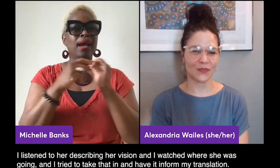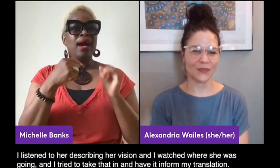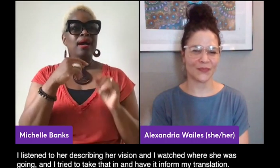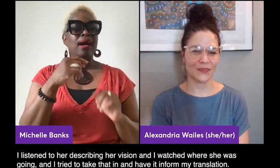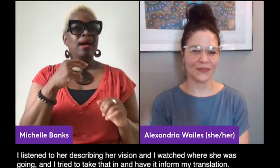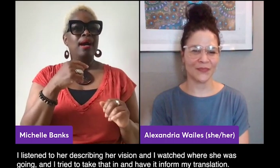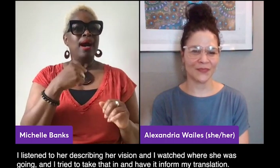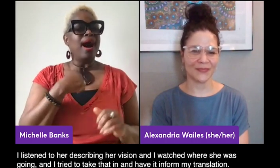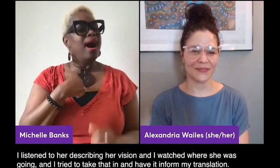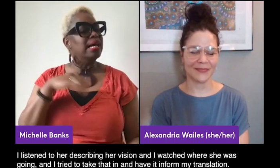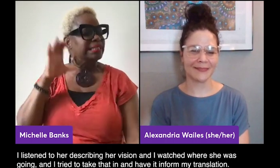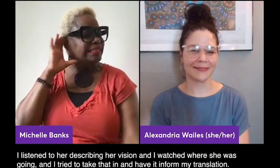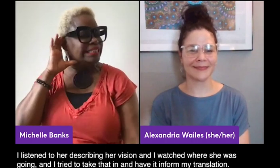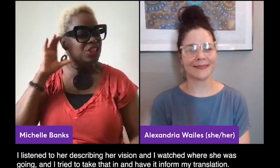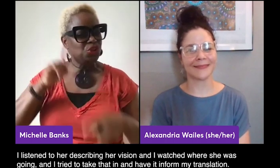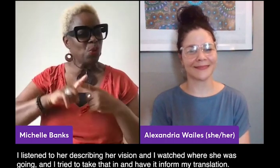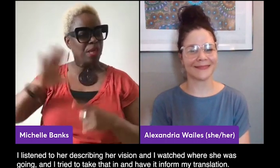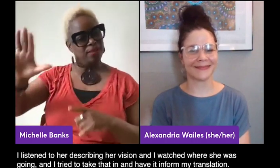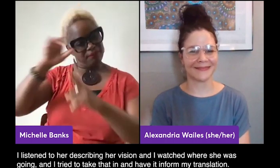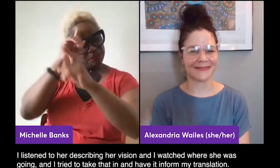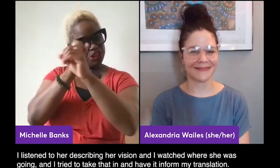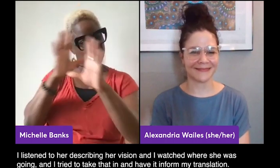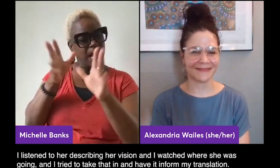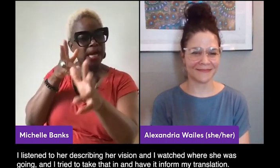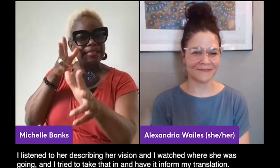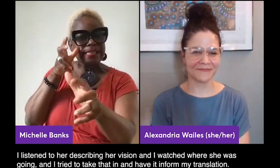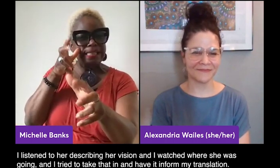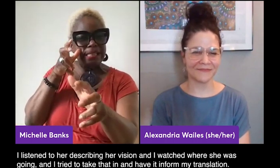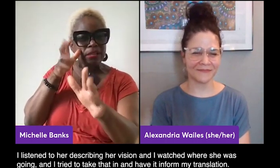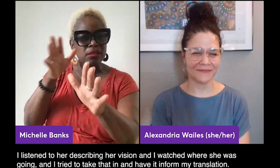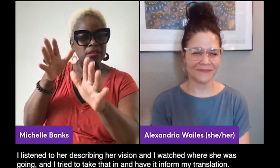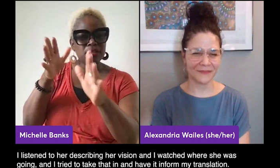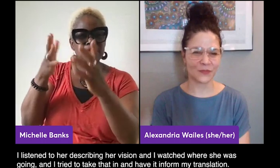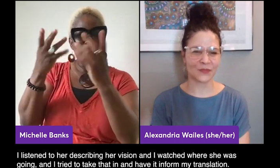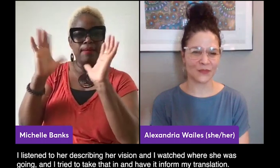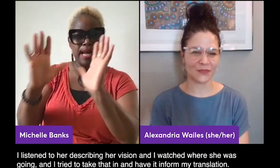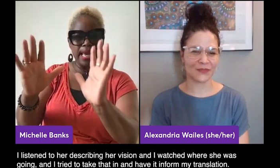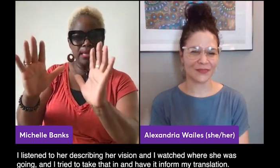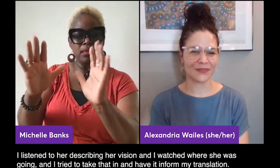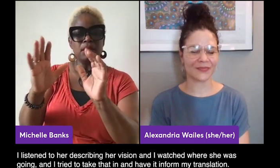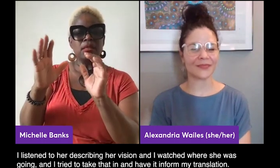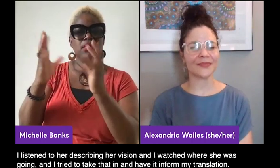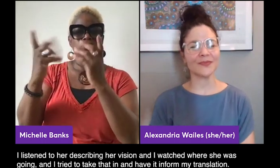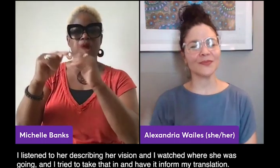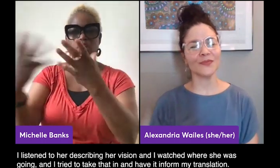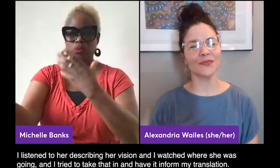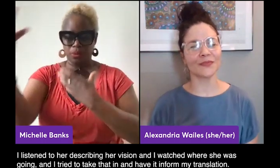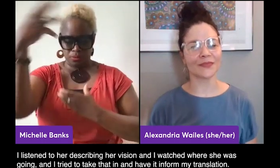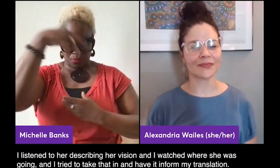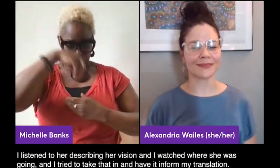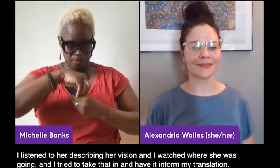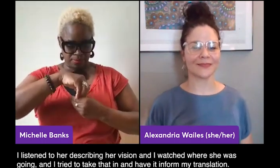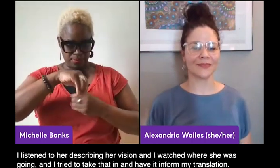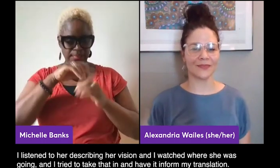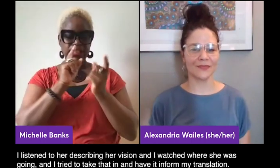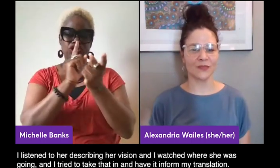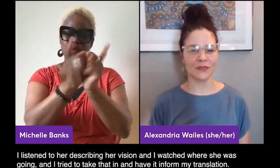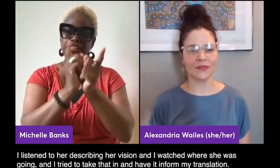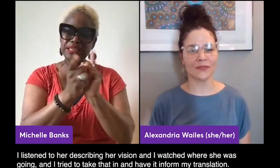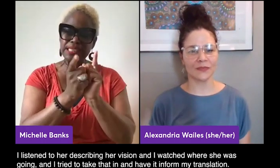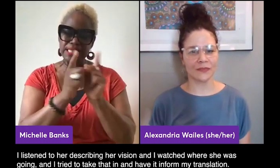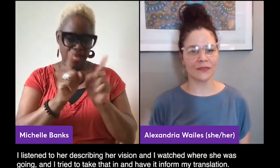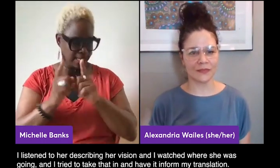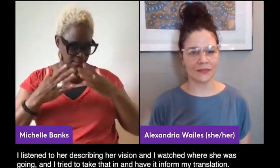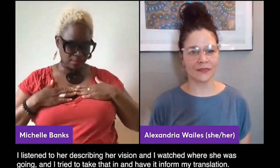I listened to her describing her vision, and I watched where she was going. And I tried to take that in and have it inform